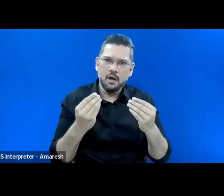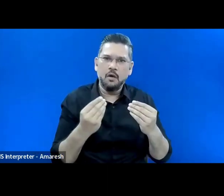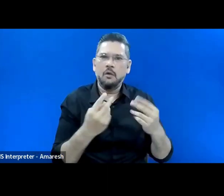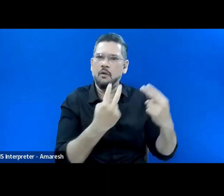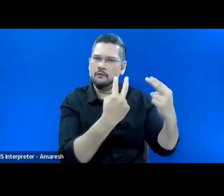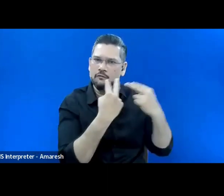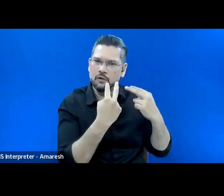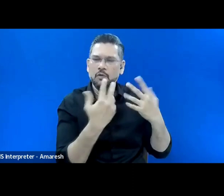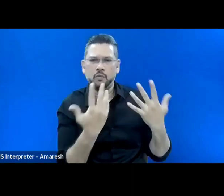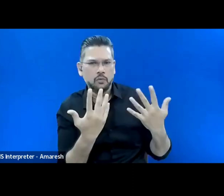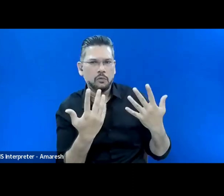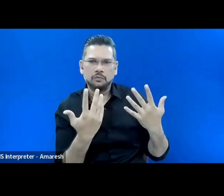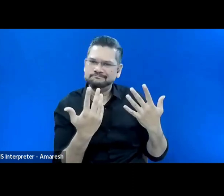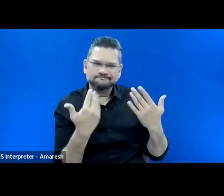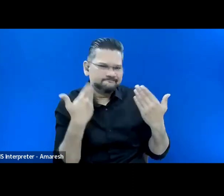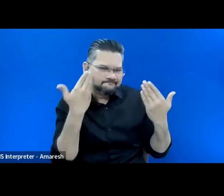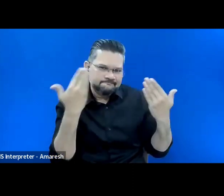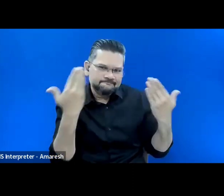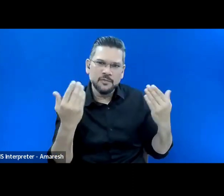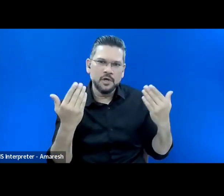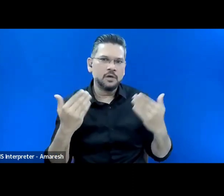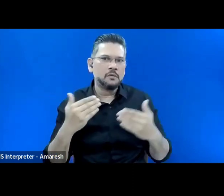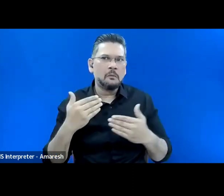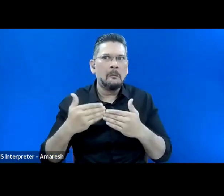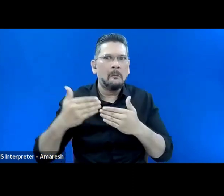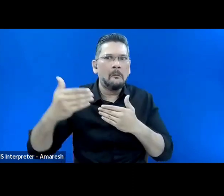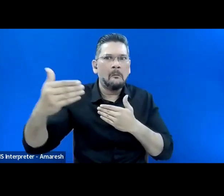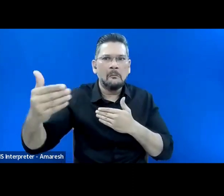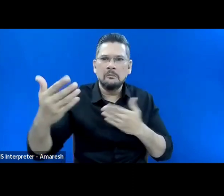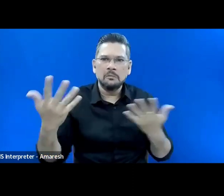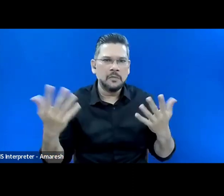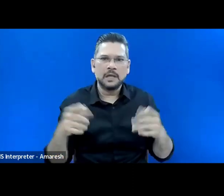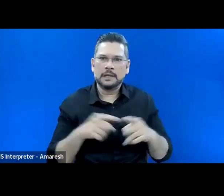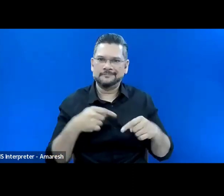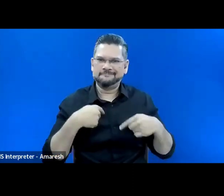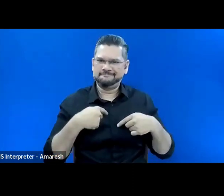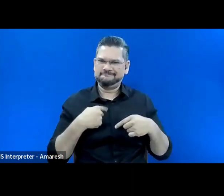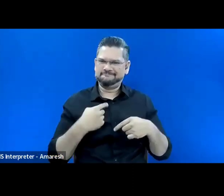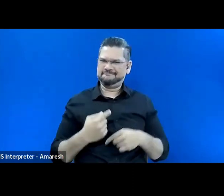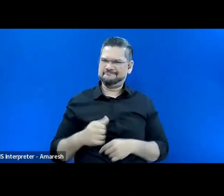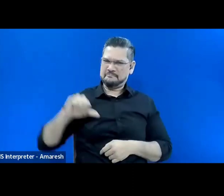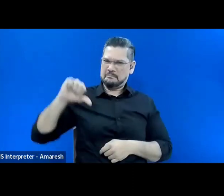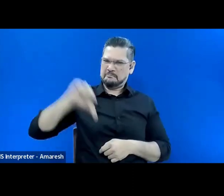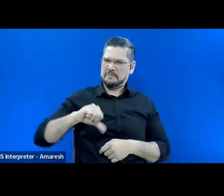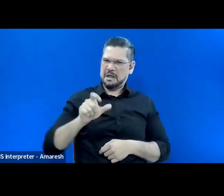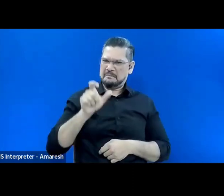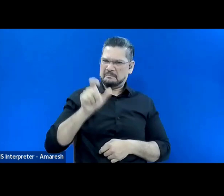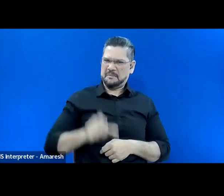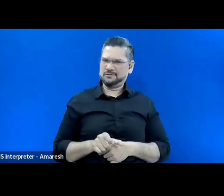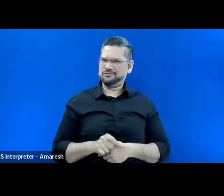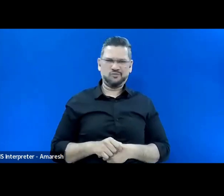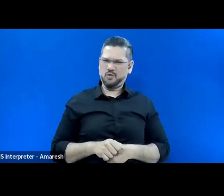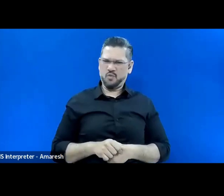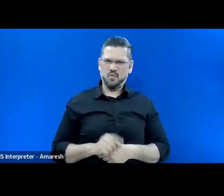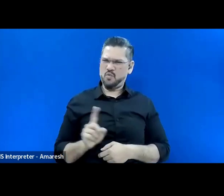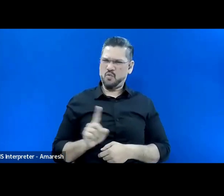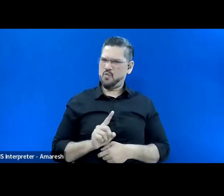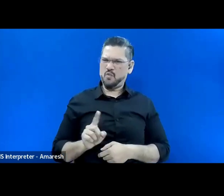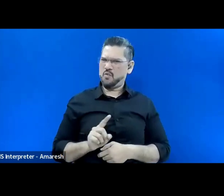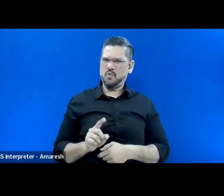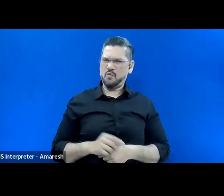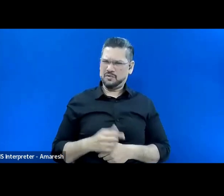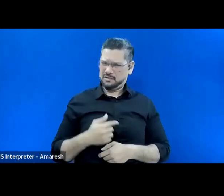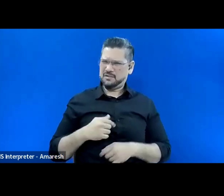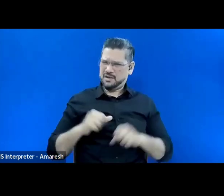or some sort of, you know, criminals, you know, like how can we also work together